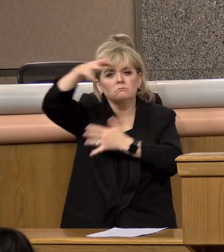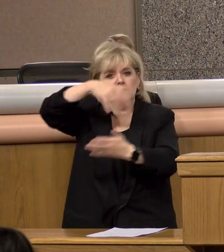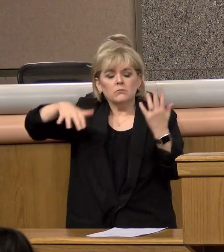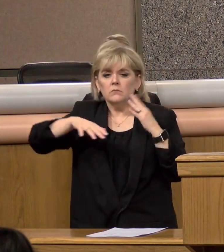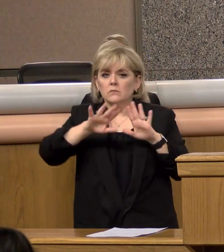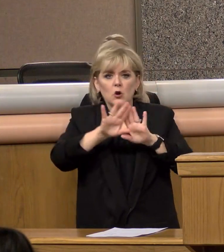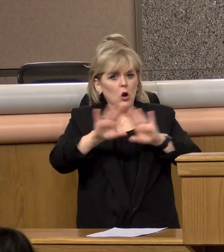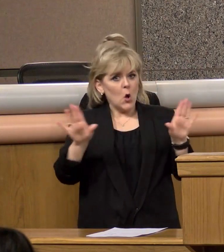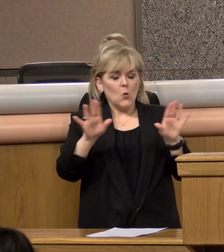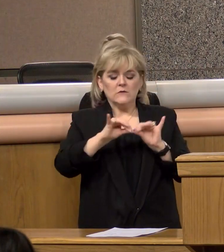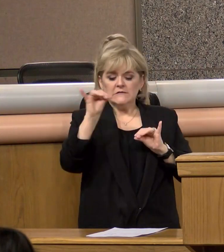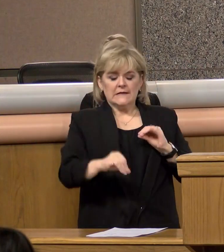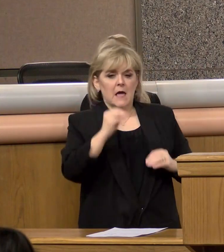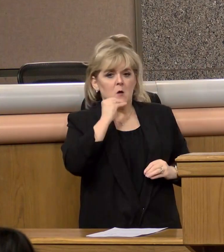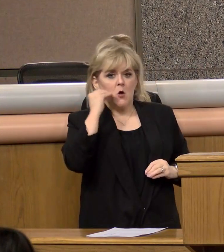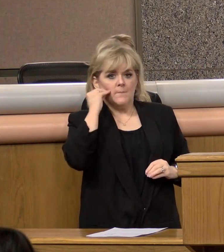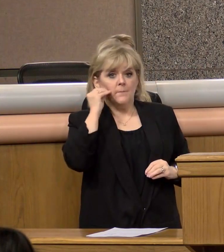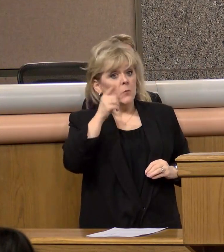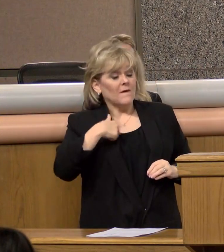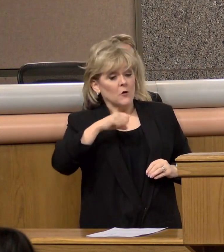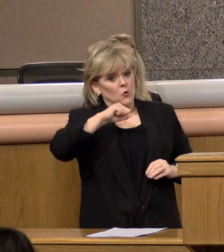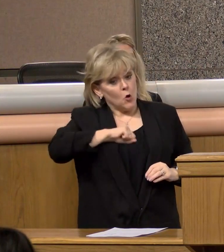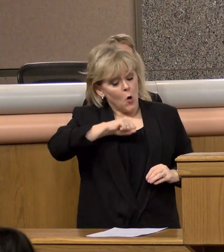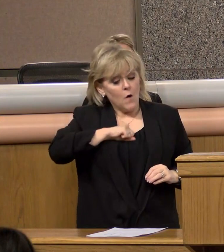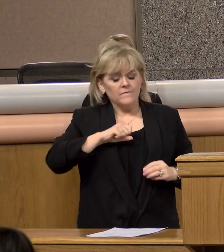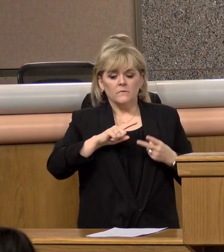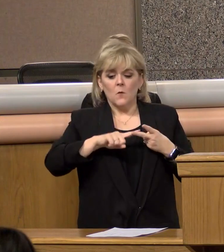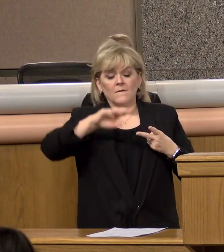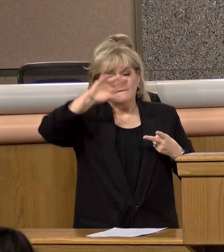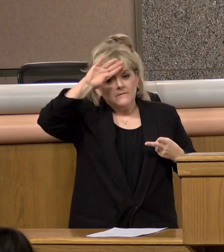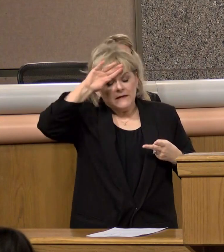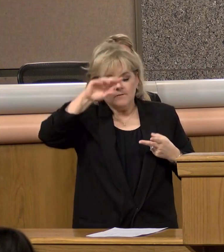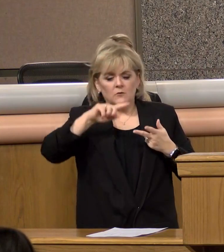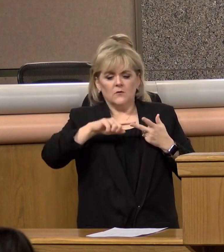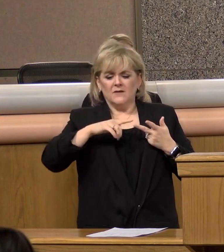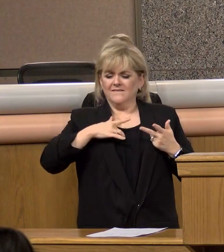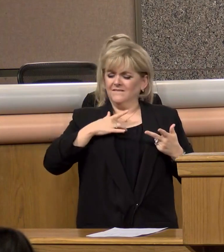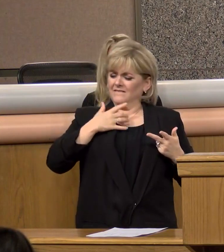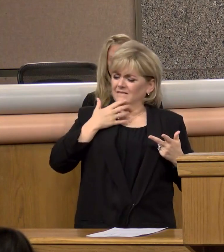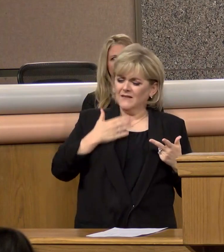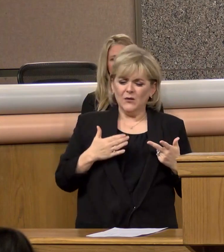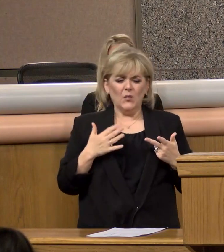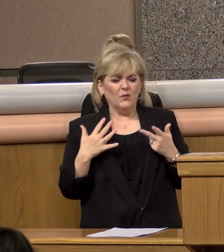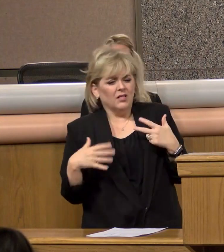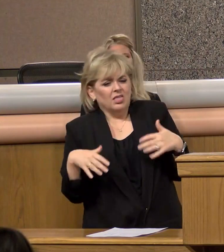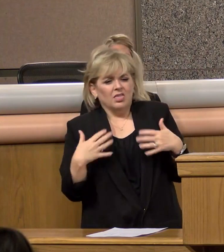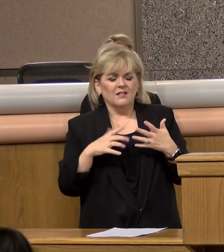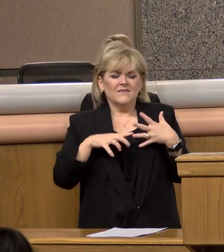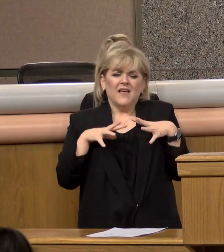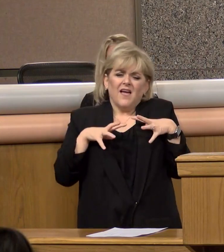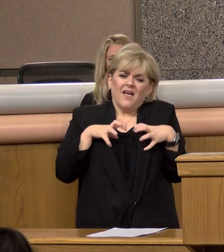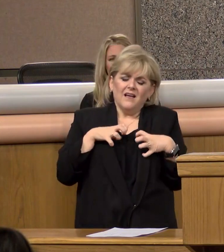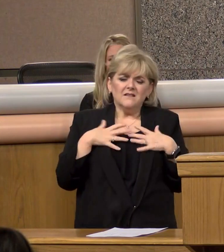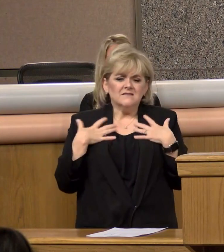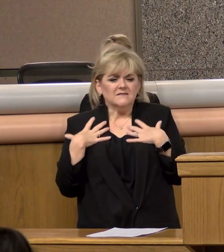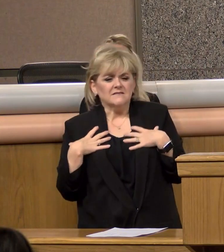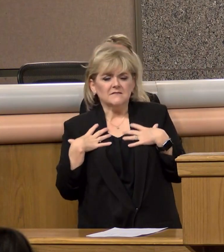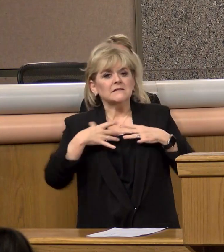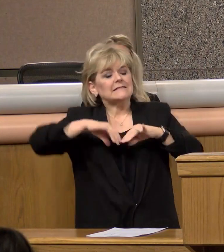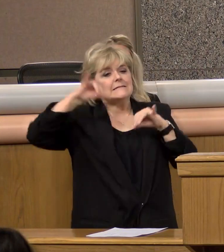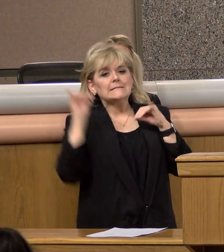If you have a cough, you have a fever, you don't feel well, you have muscle aches and pains, you need to stay home. Find